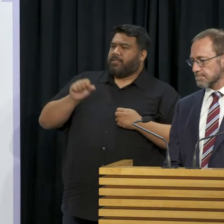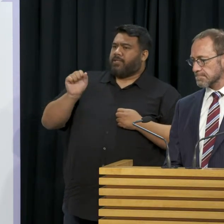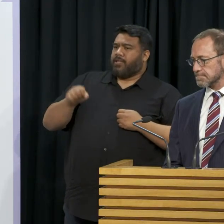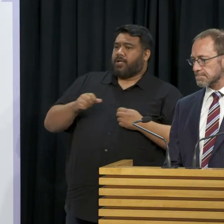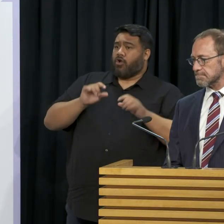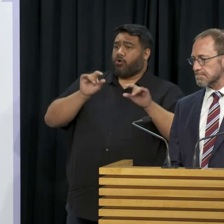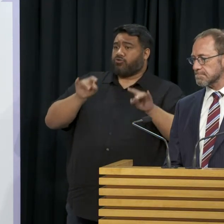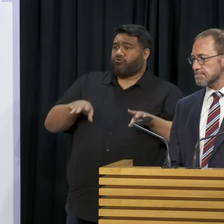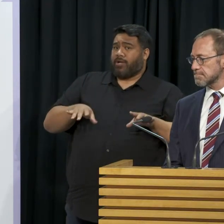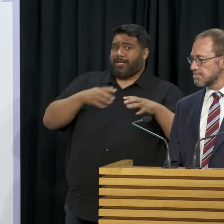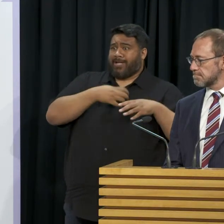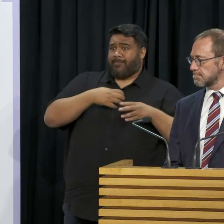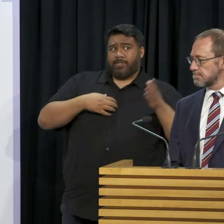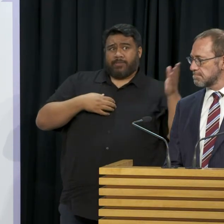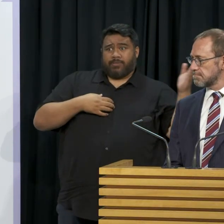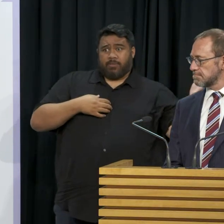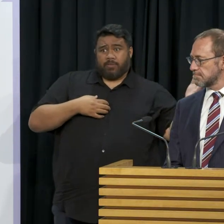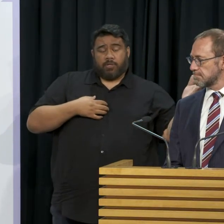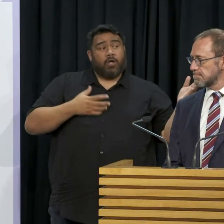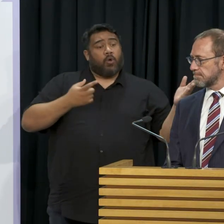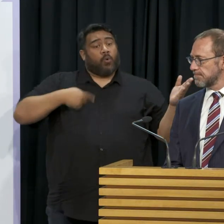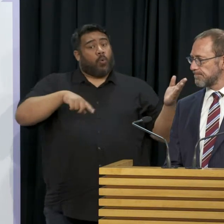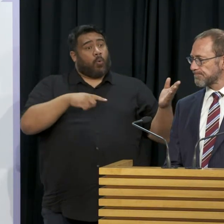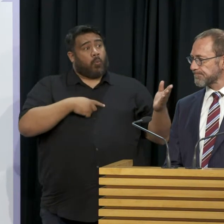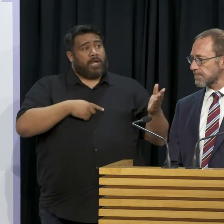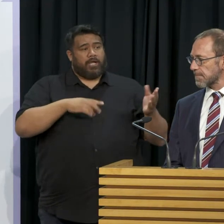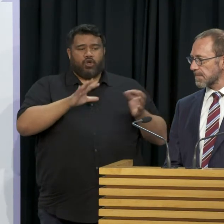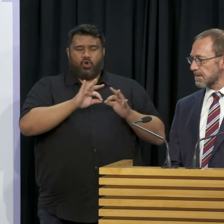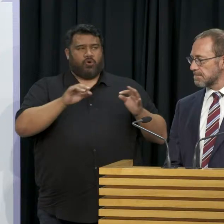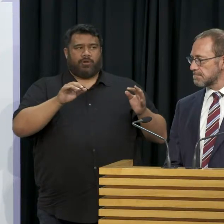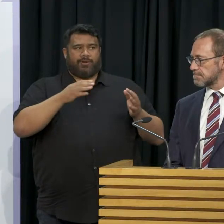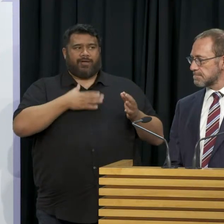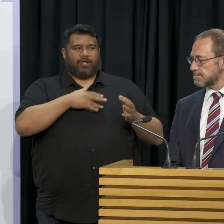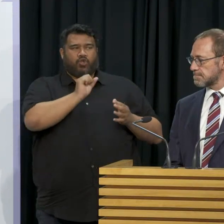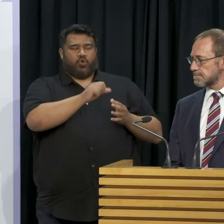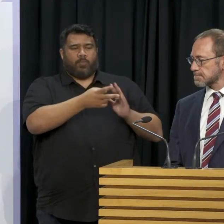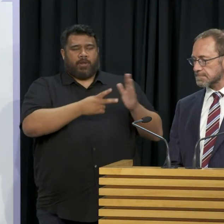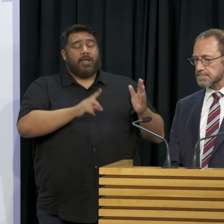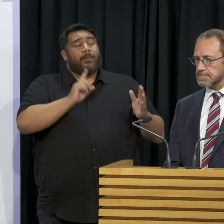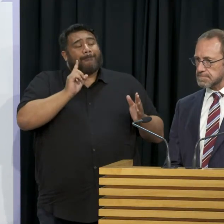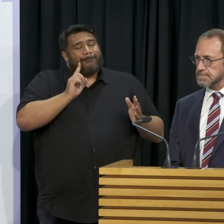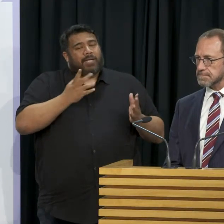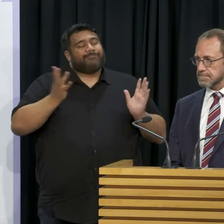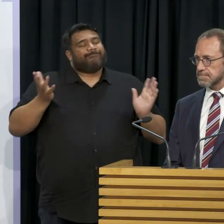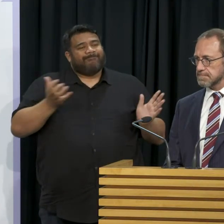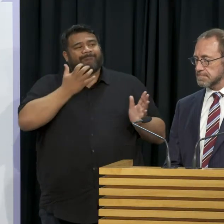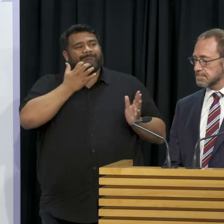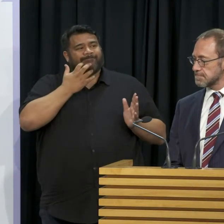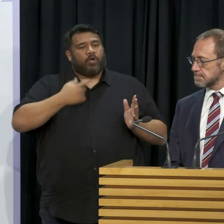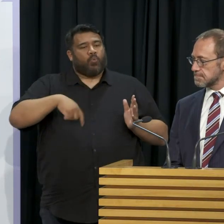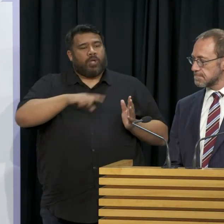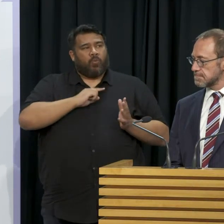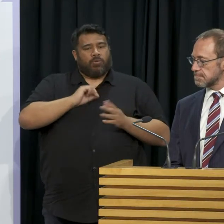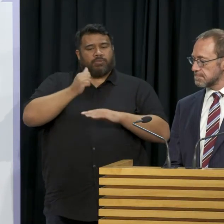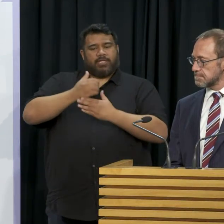Australian counterparts, even though we object to this policy, the least we can do is make sure we've got a protocol where we know where they're coming, we know